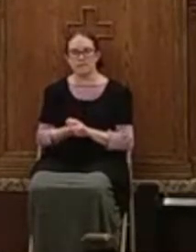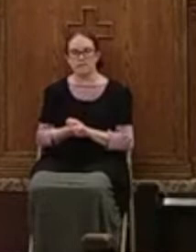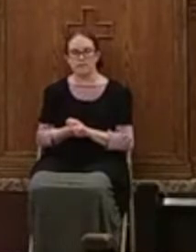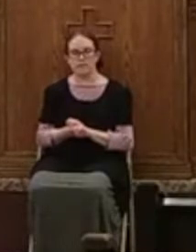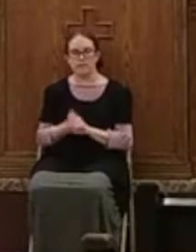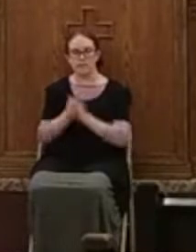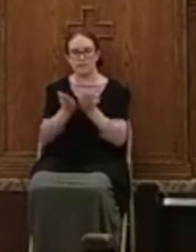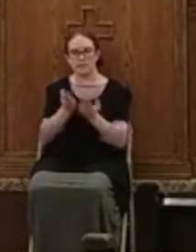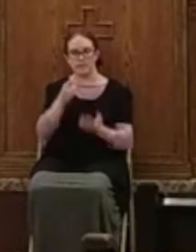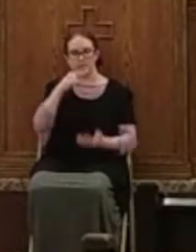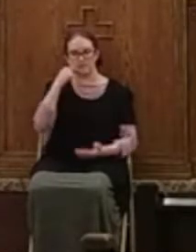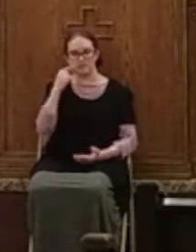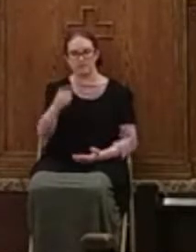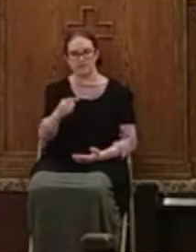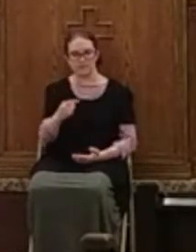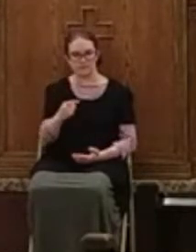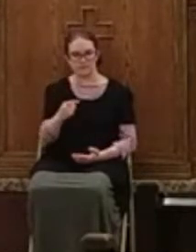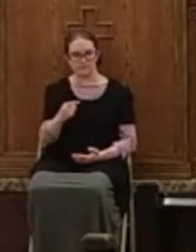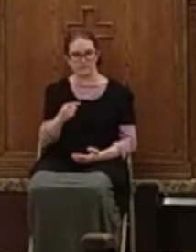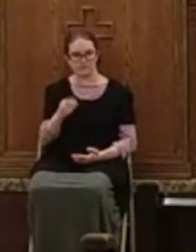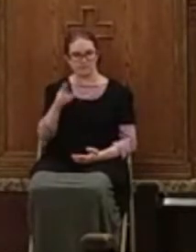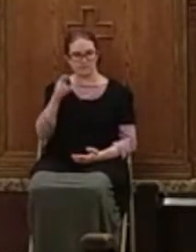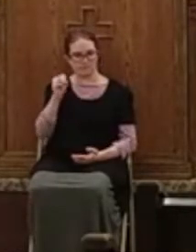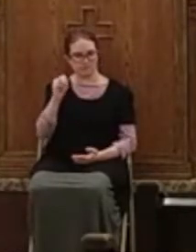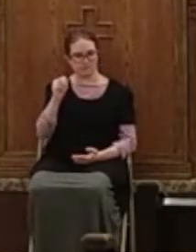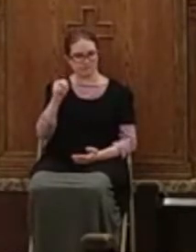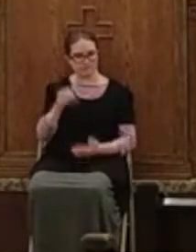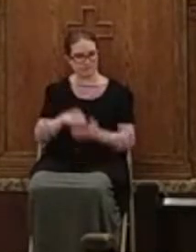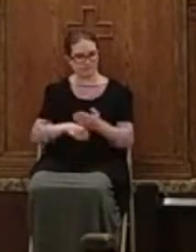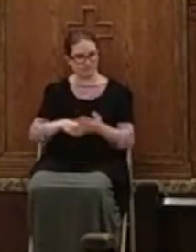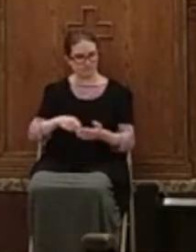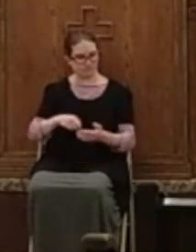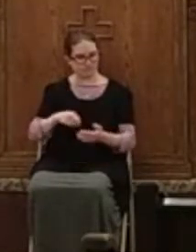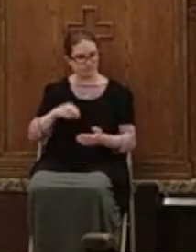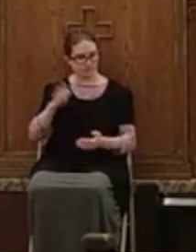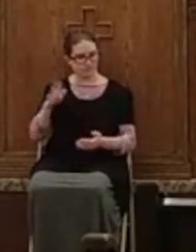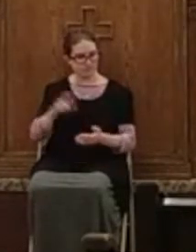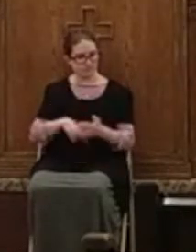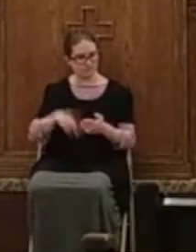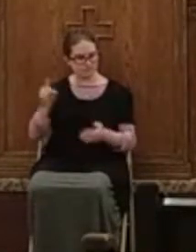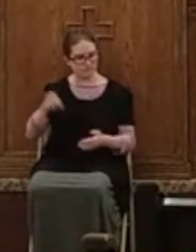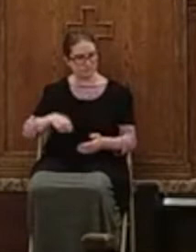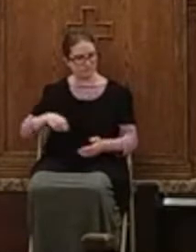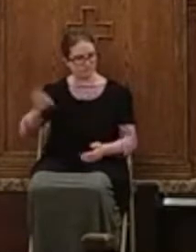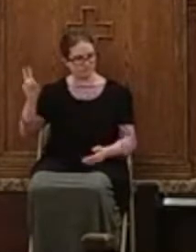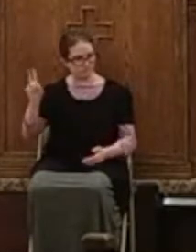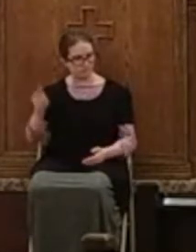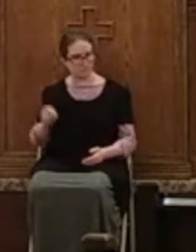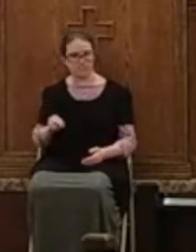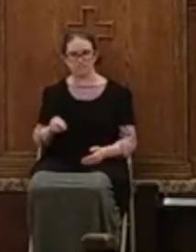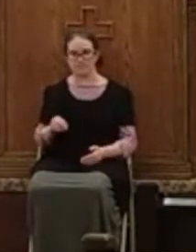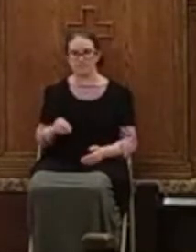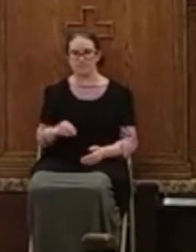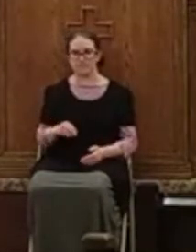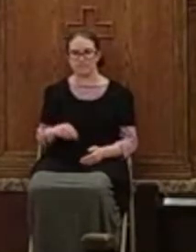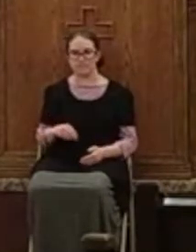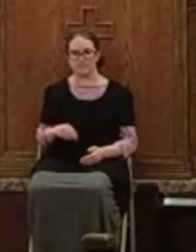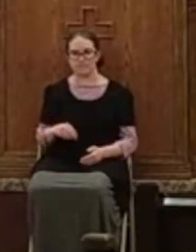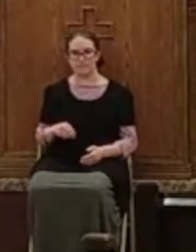The Bible said, Romans chapter 5, verse 1 and verse 2. Therefore, being